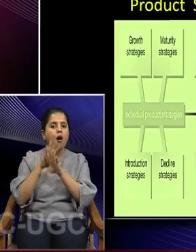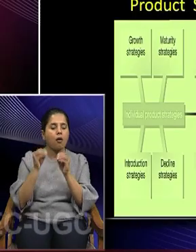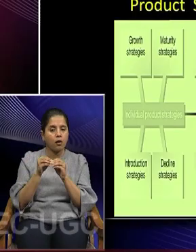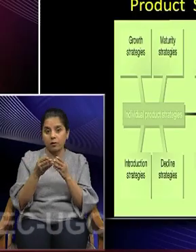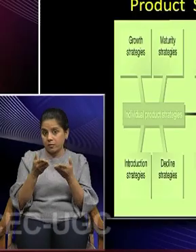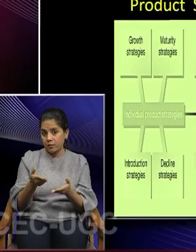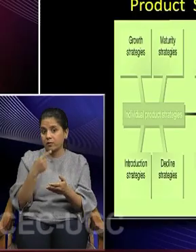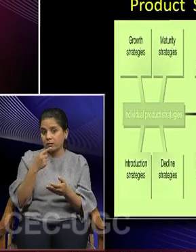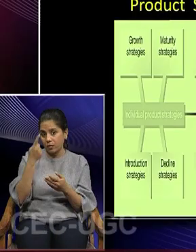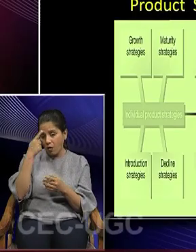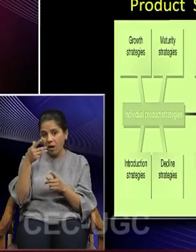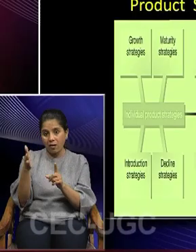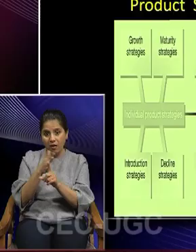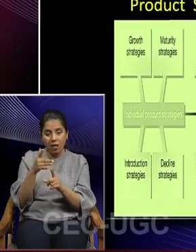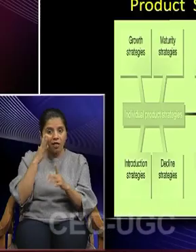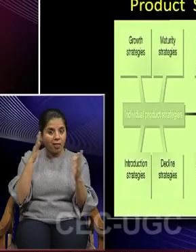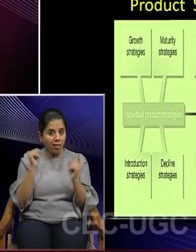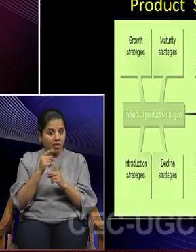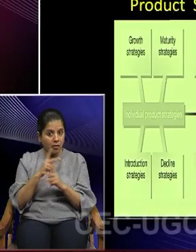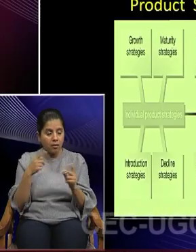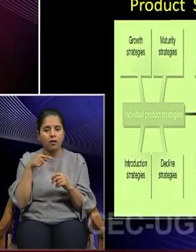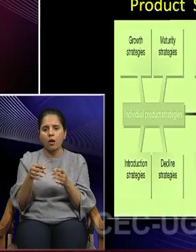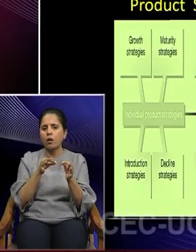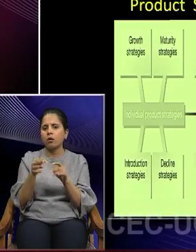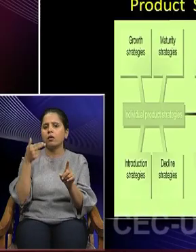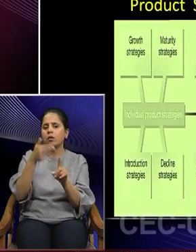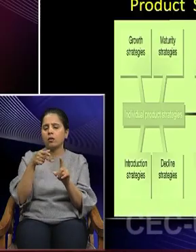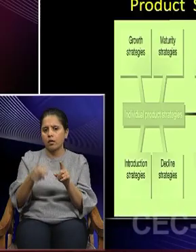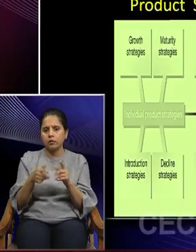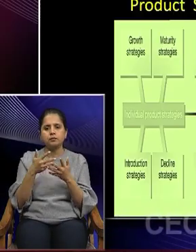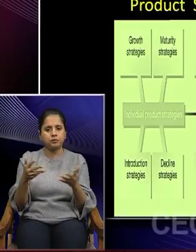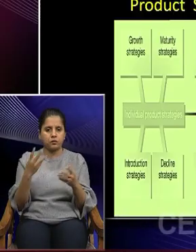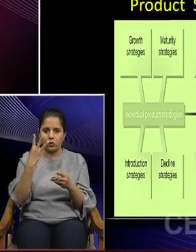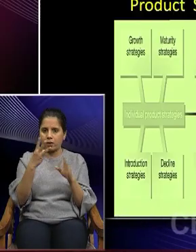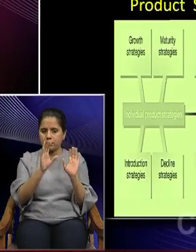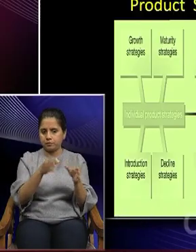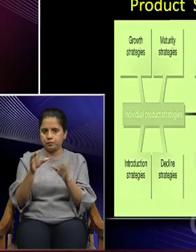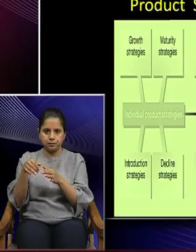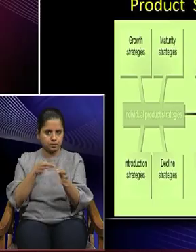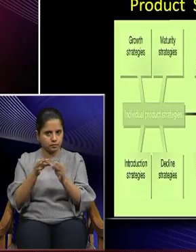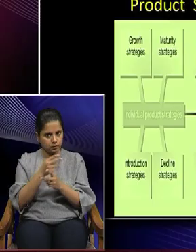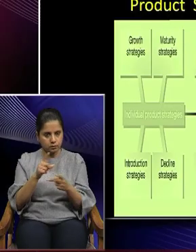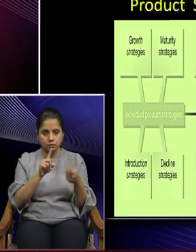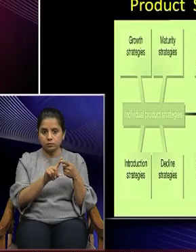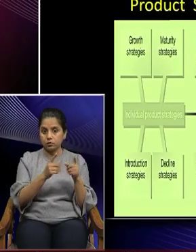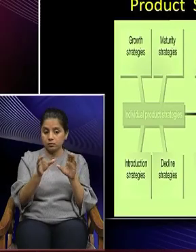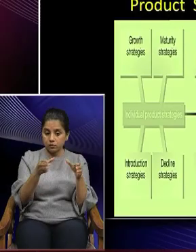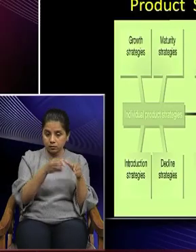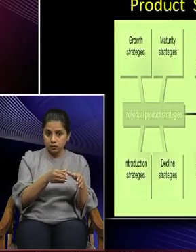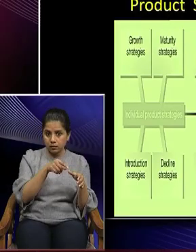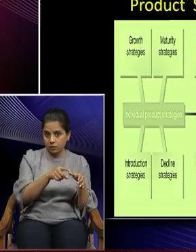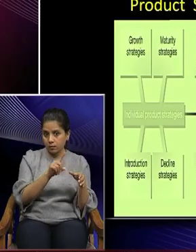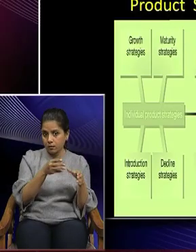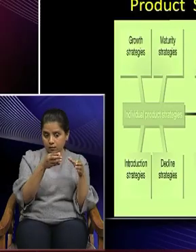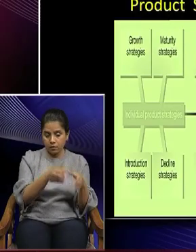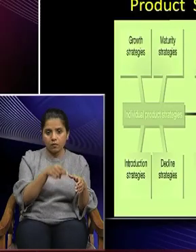here for convenience we are classifying the product strategies in 3 different segments. One is the one which